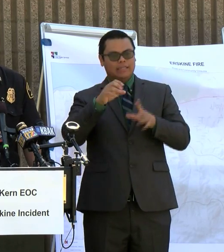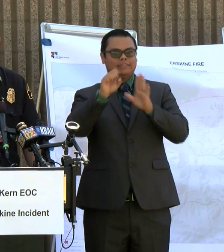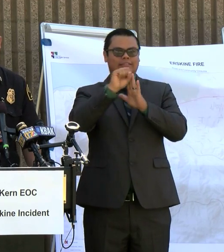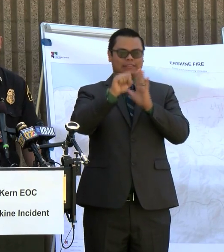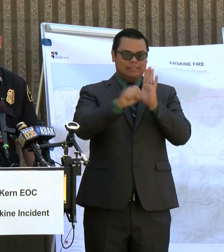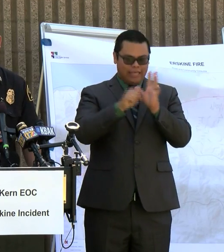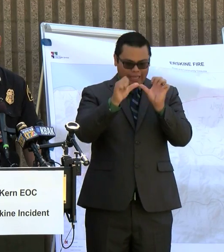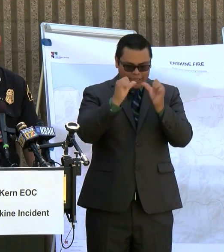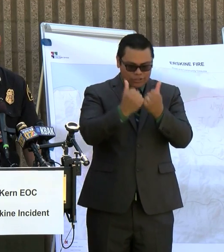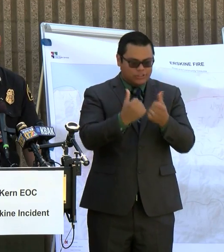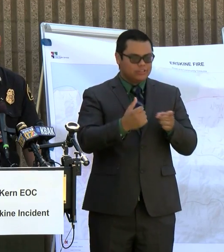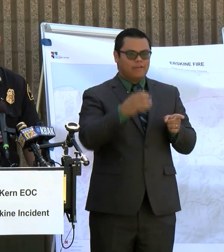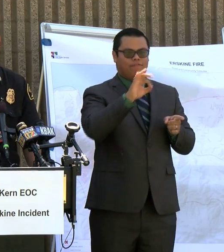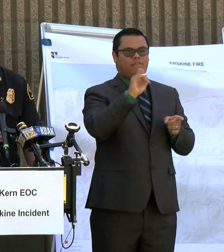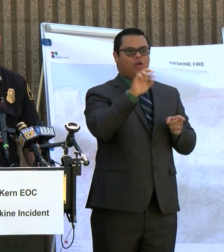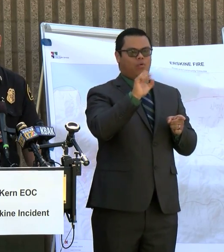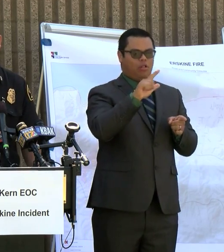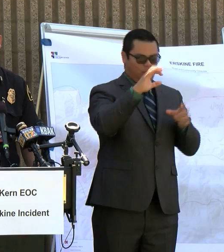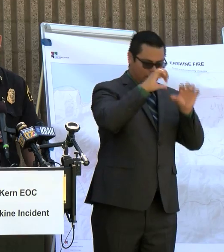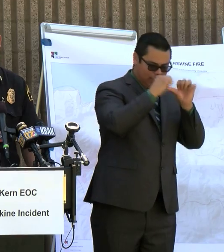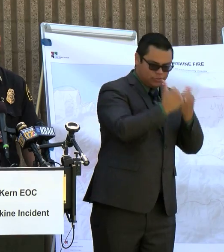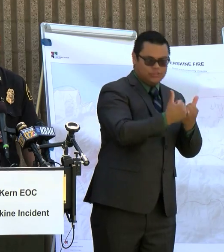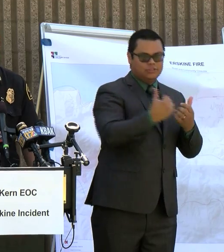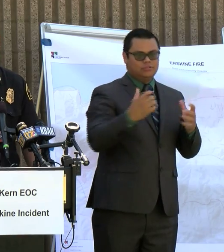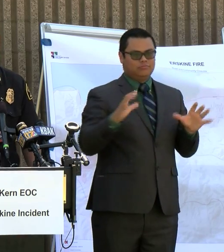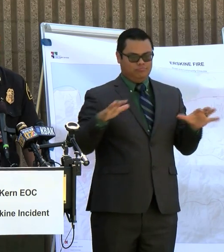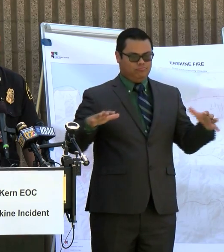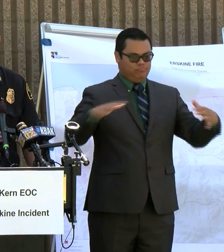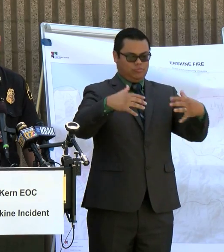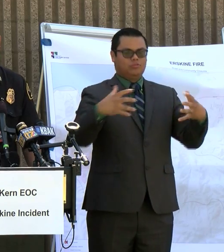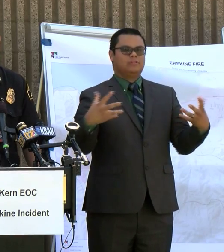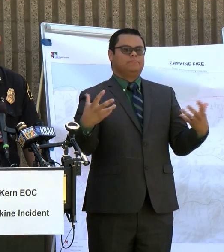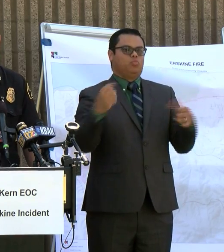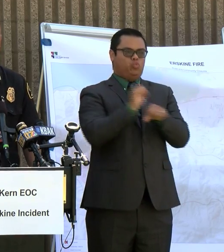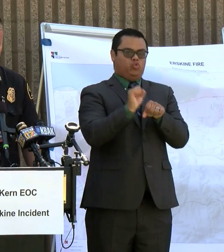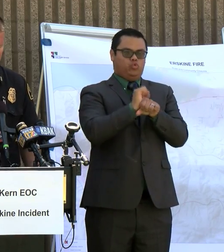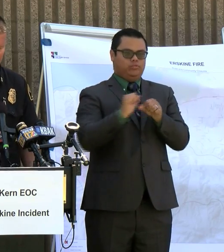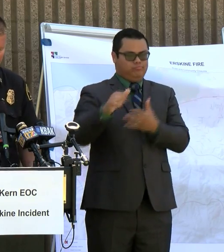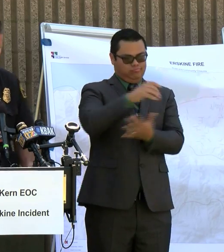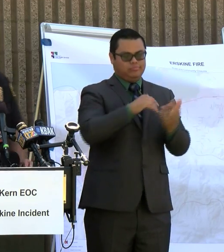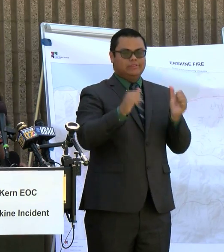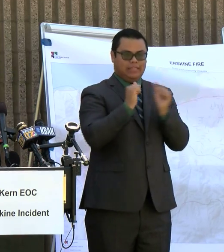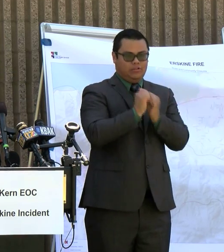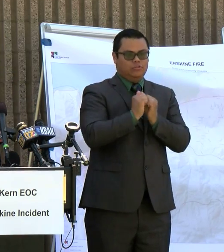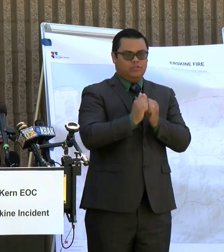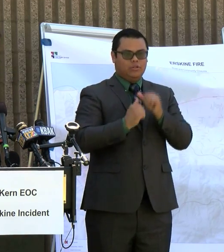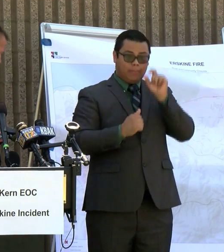state agencies, and federal agencies here in the county assisting our citizens.